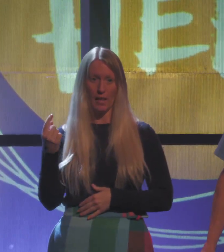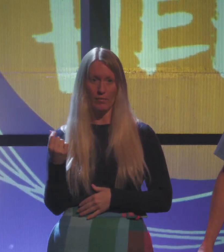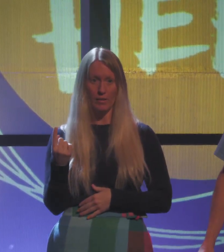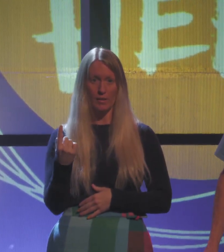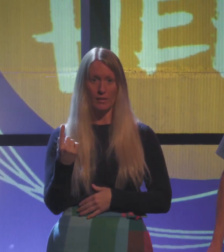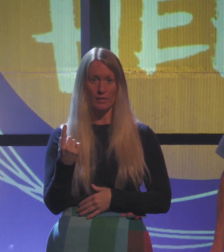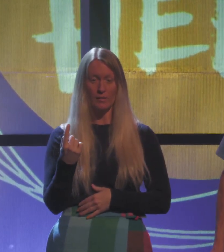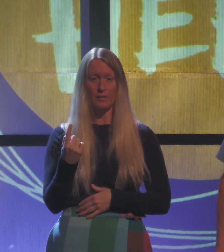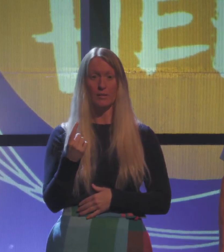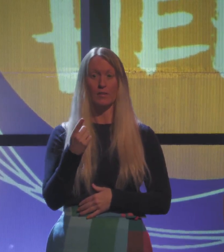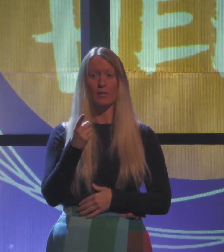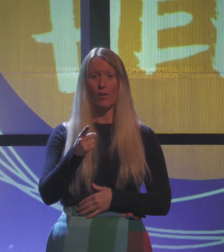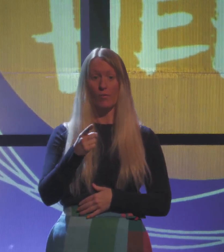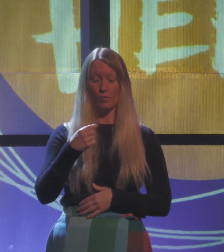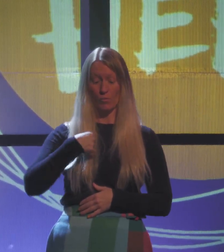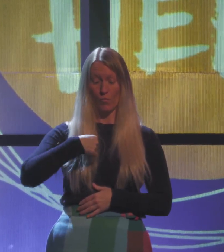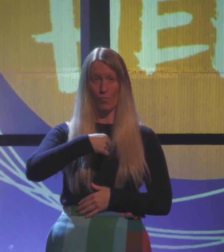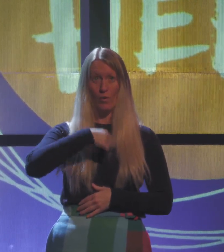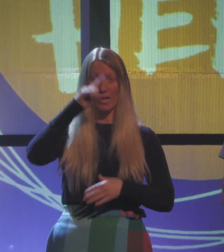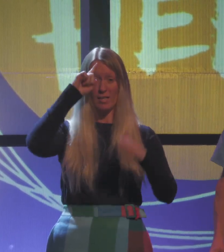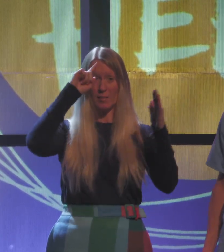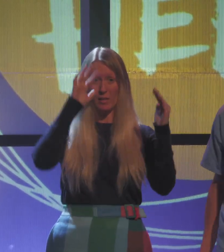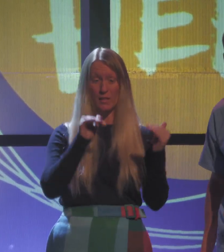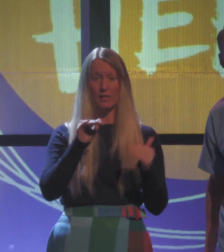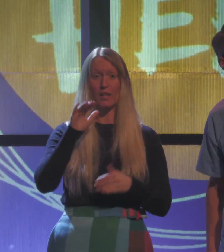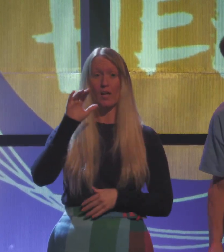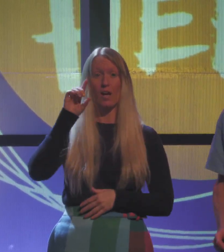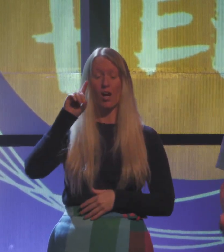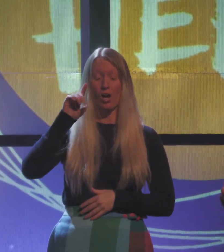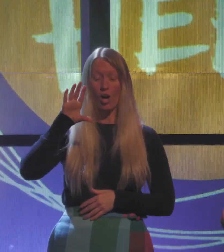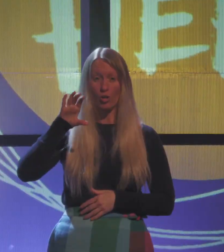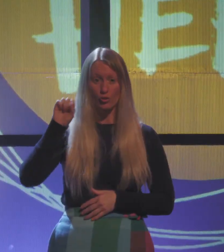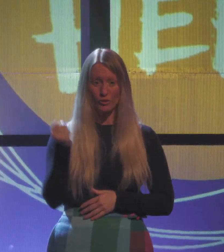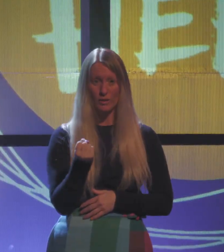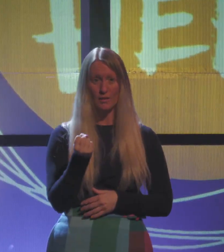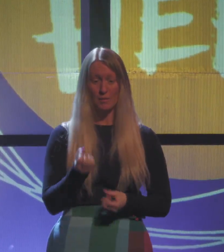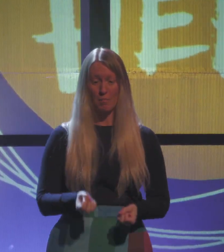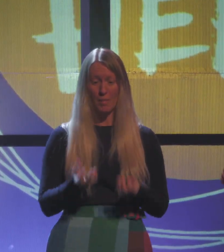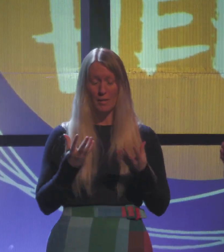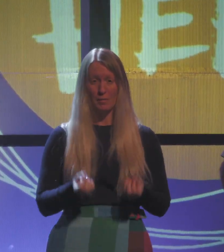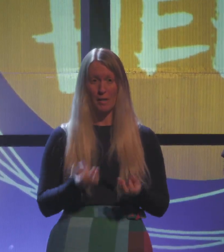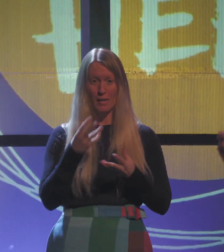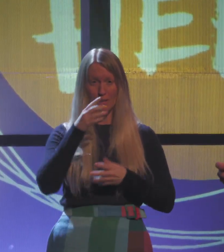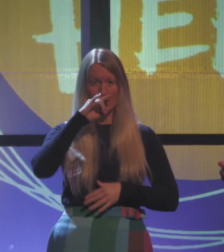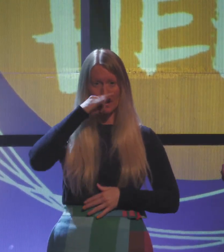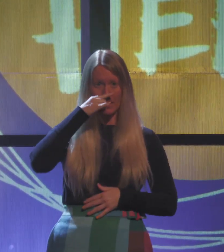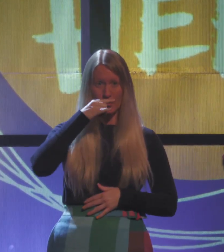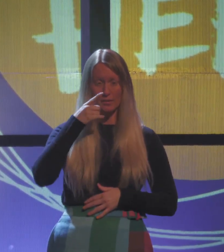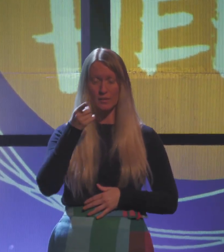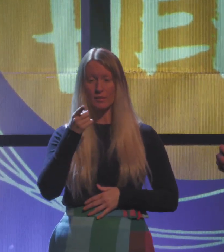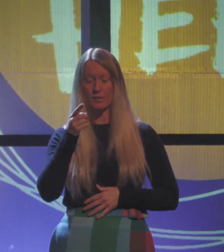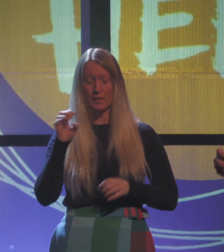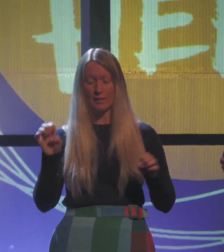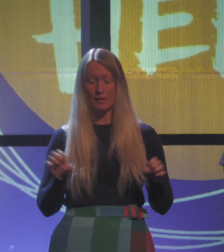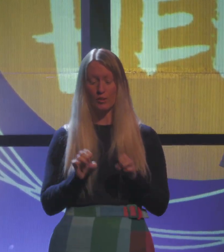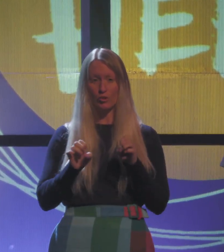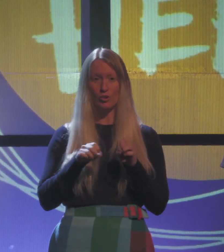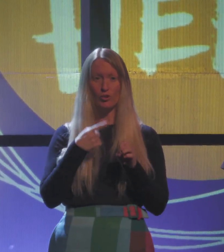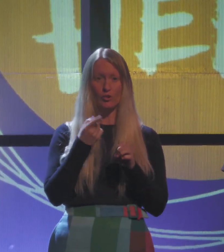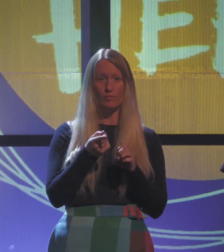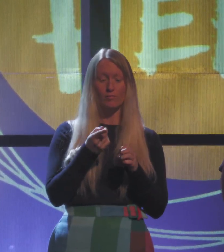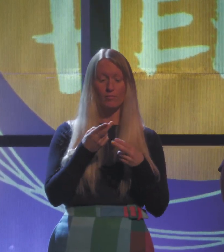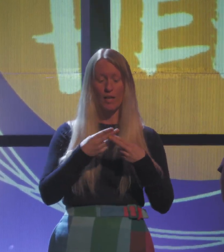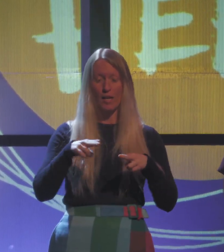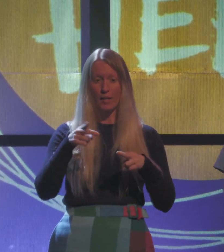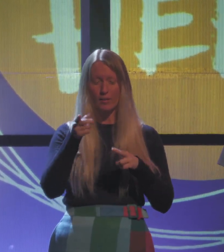expecting hundreds of kids on Easter morning for the big Easter egg hunt, and we're gonna need